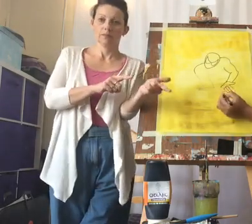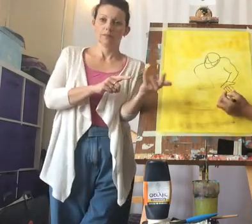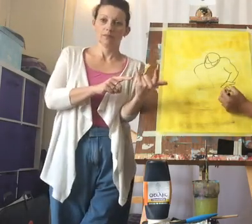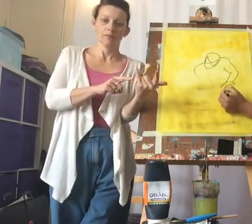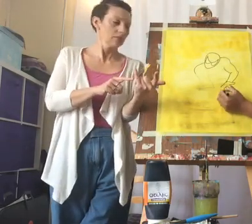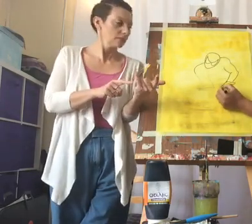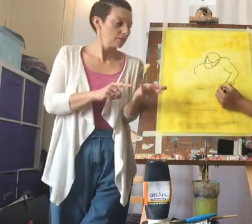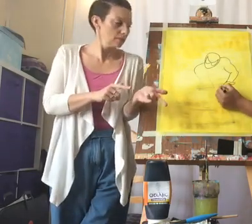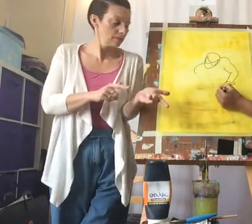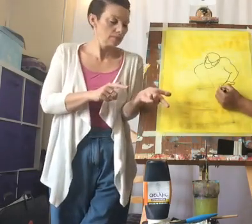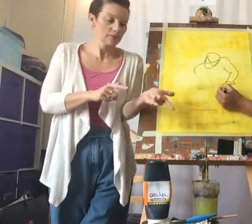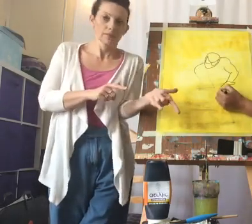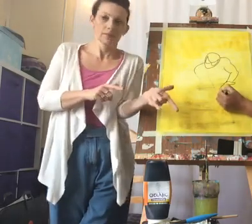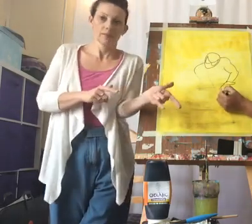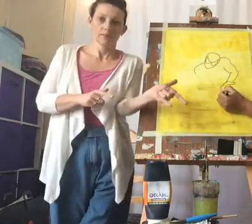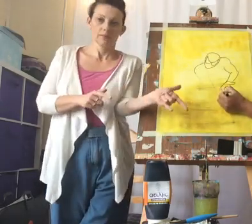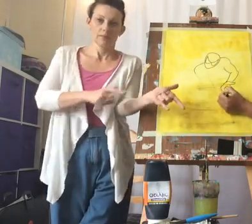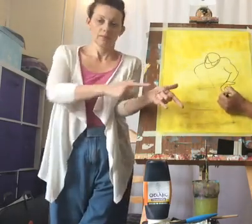that finger there,